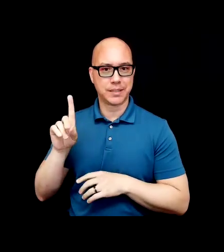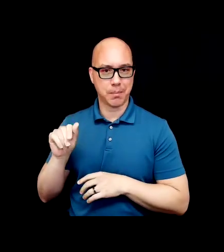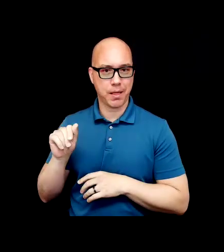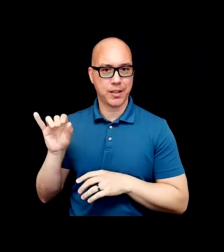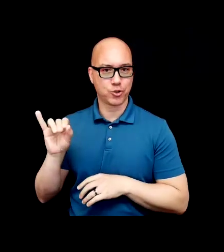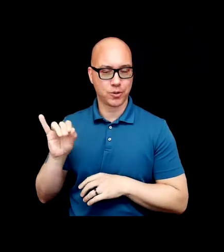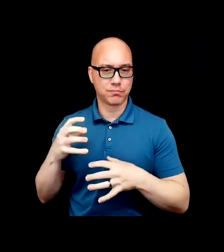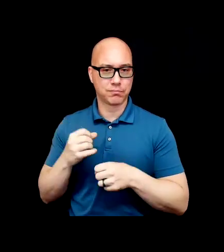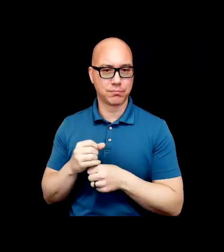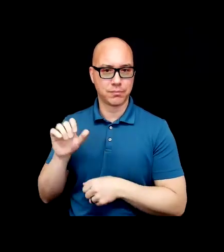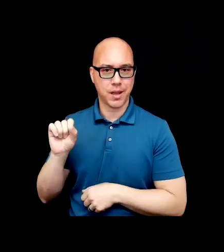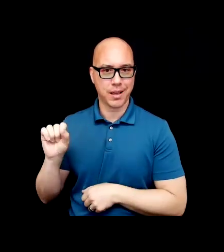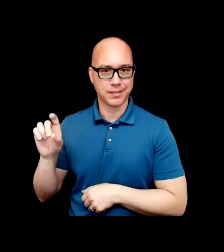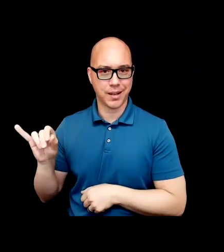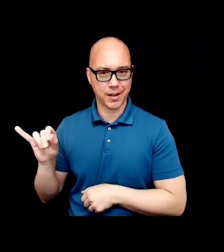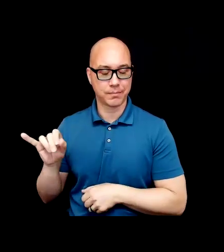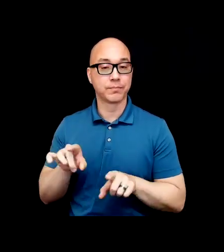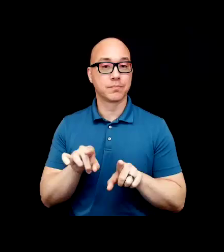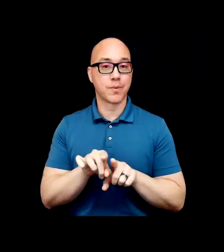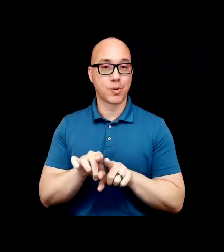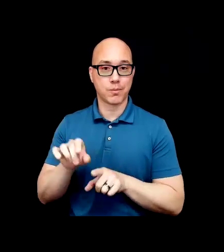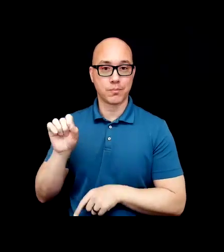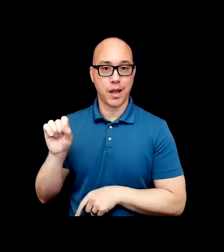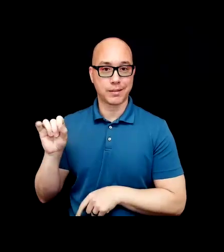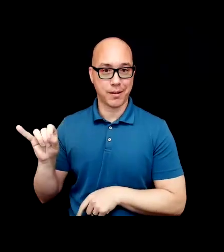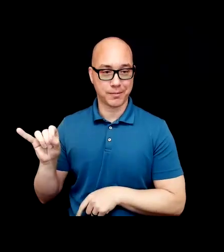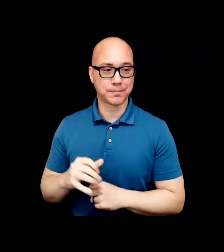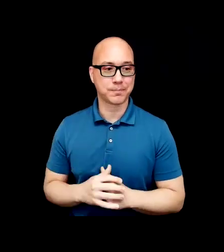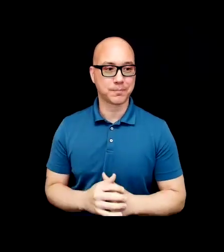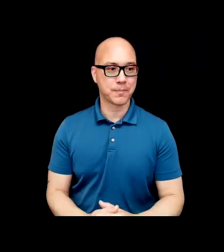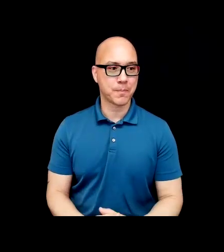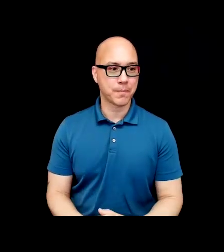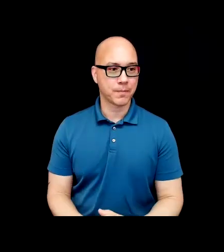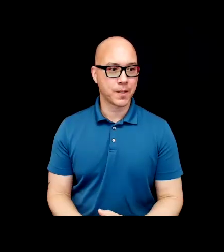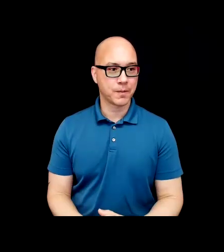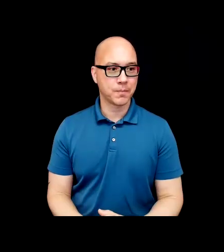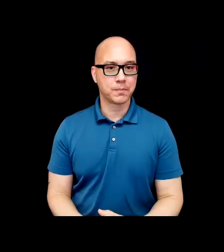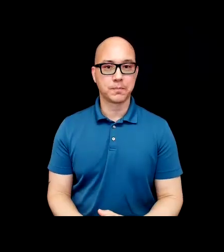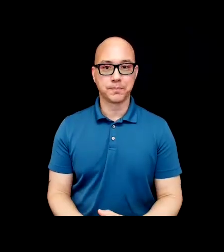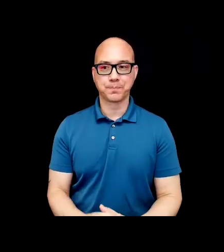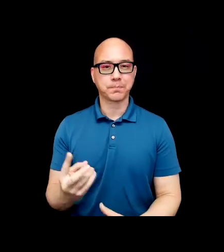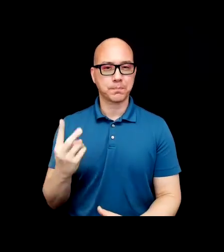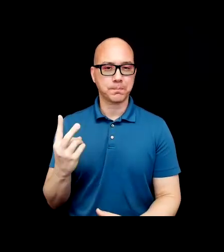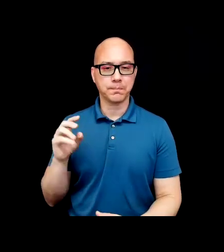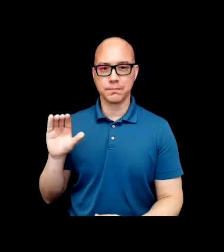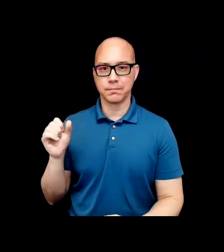short, and supplemental security income, which we call SSI for short. Those are the two cash